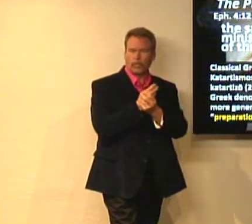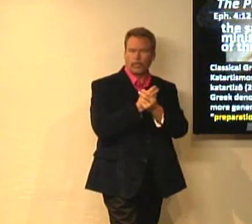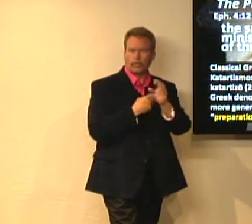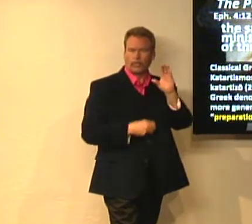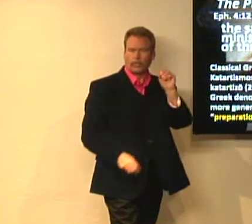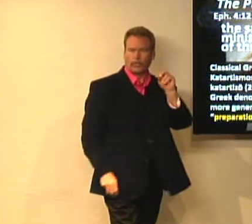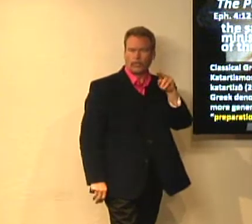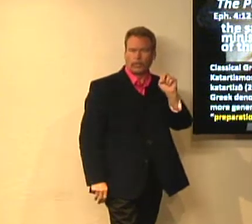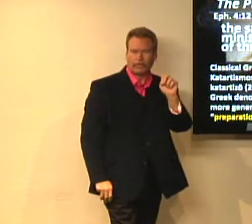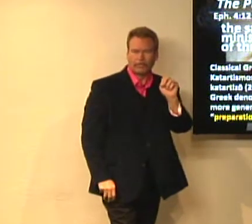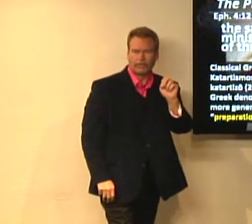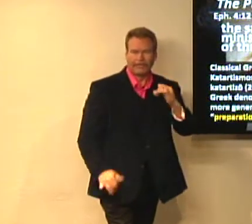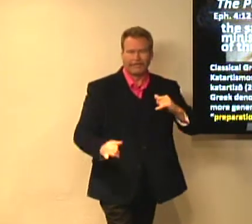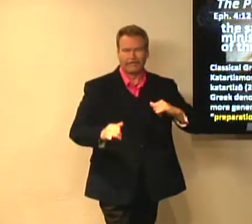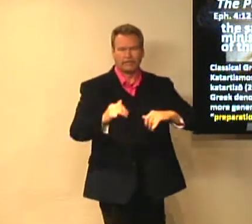In the Greek, meaning